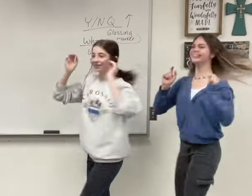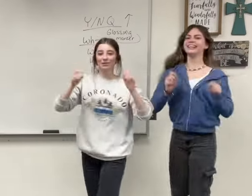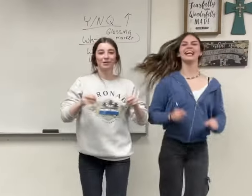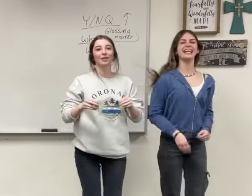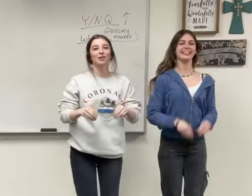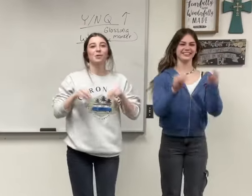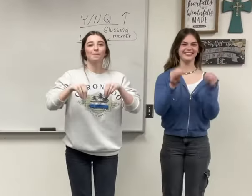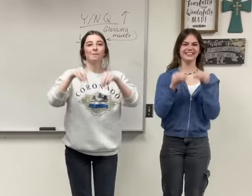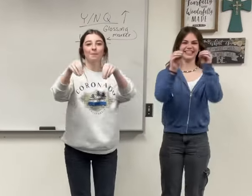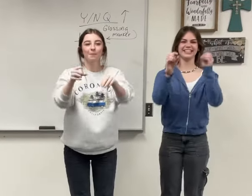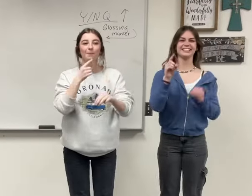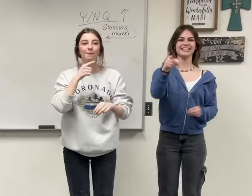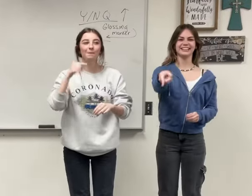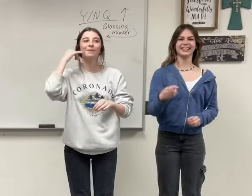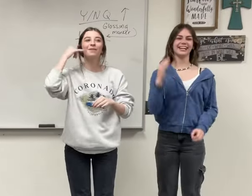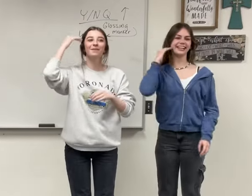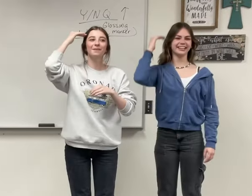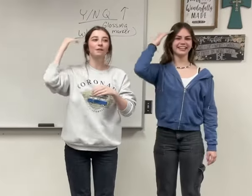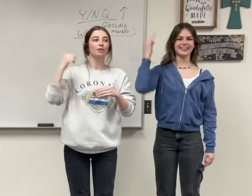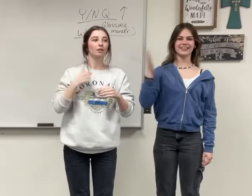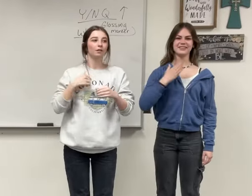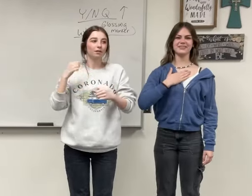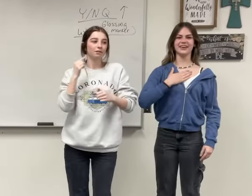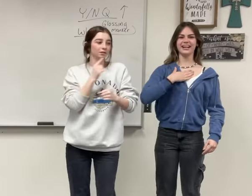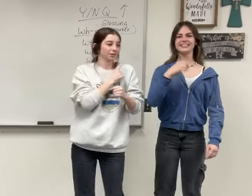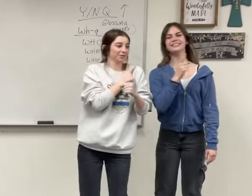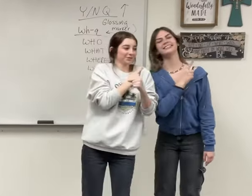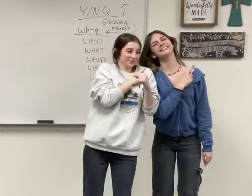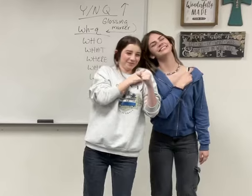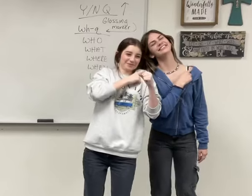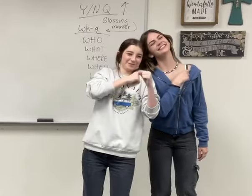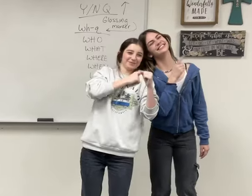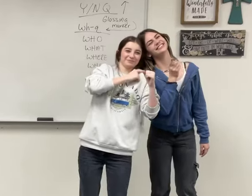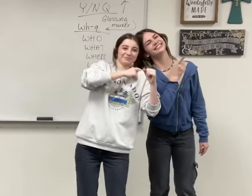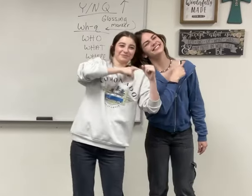Put your head on my shoulder